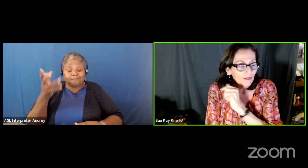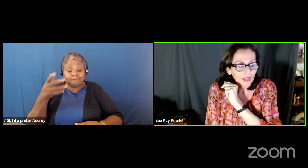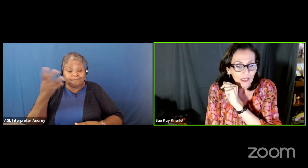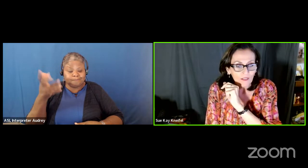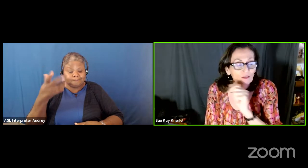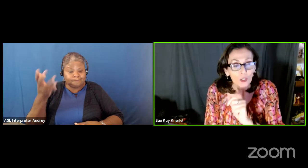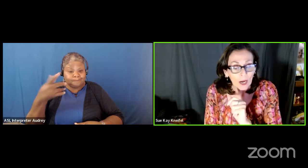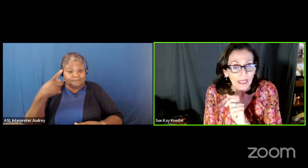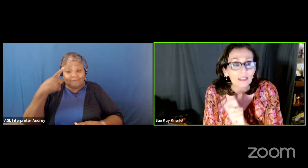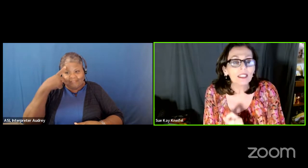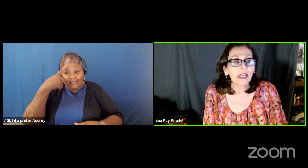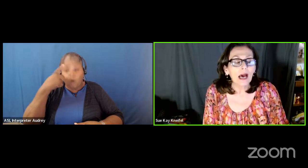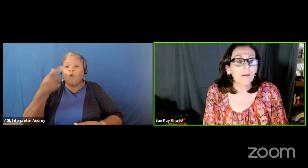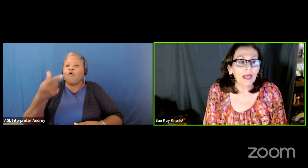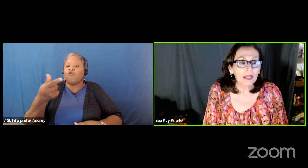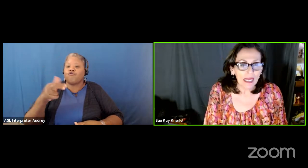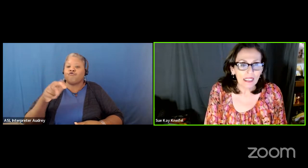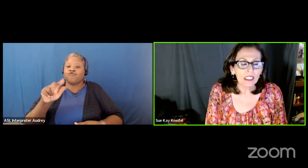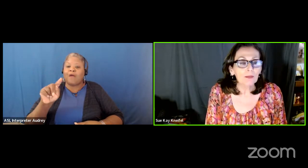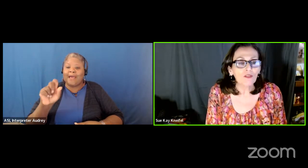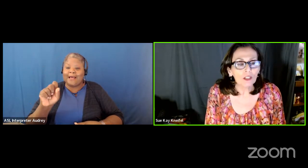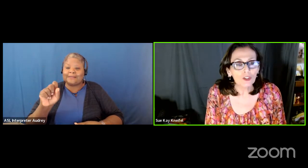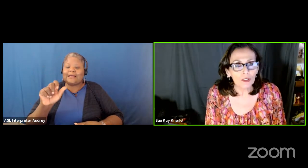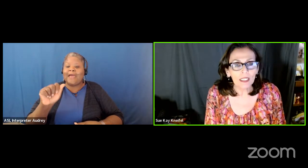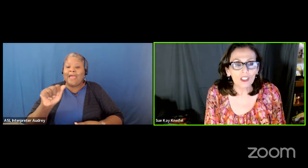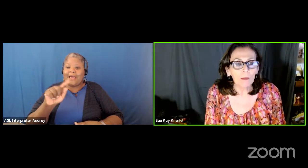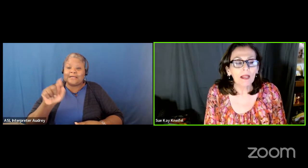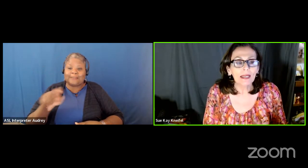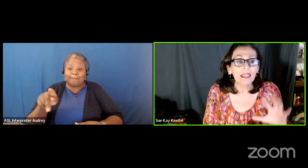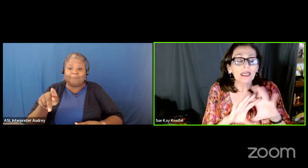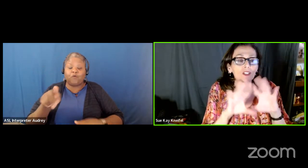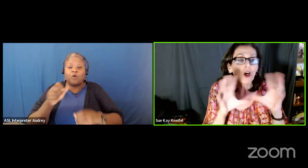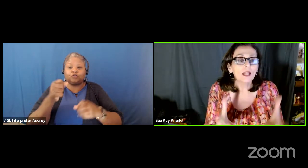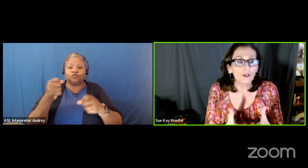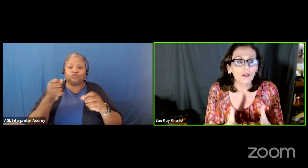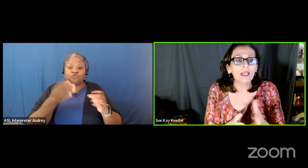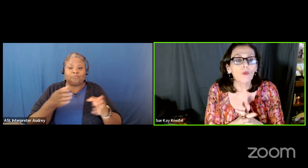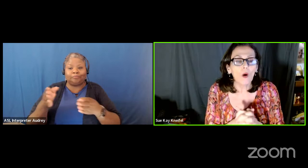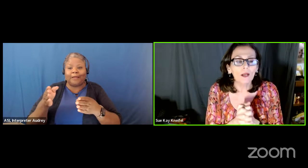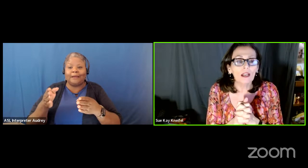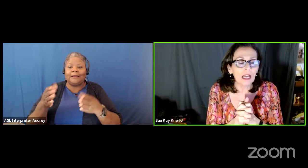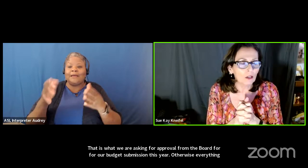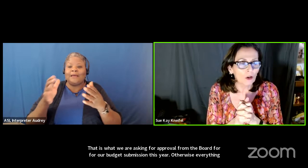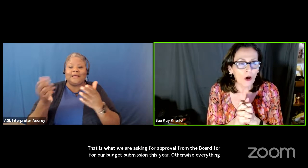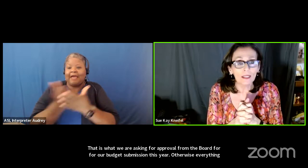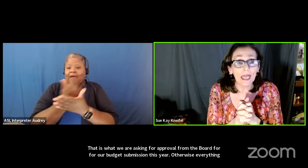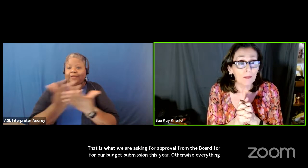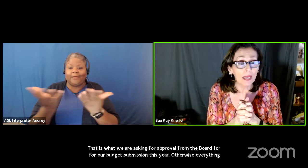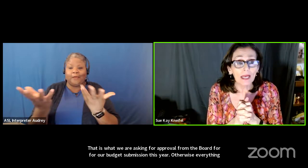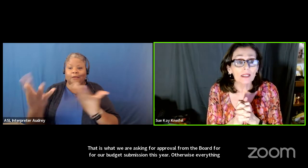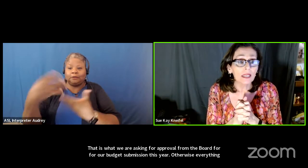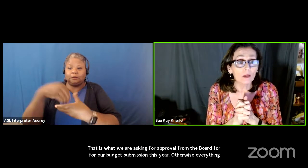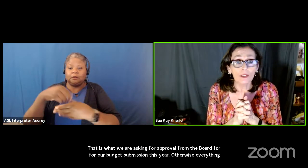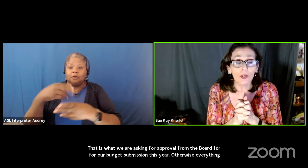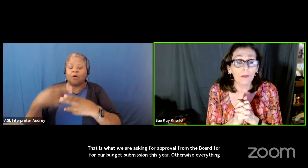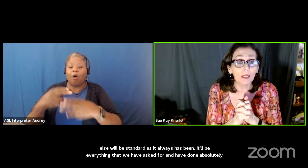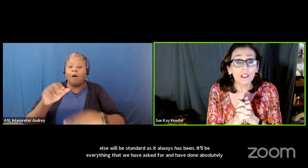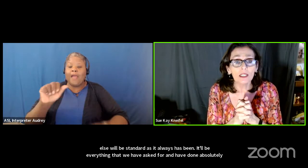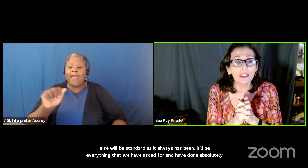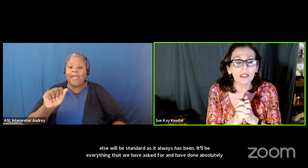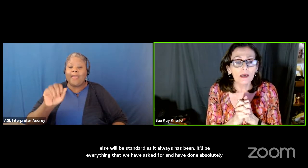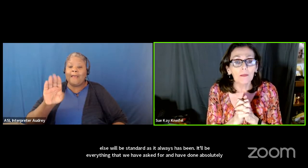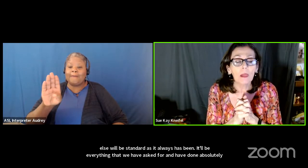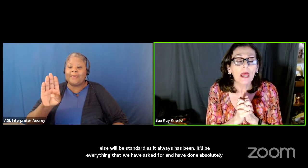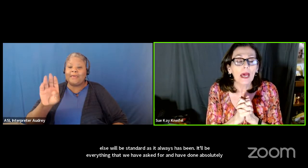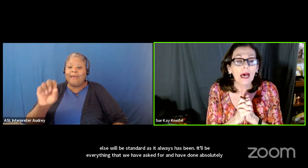I can't even think of it, for grants, and AZIPs for the strategic planning. It's all underneath one called ABS, Arizona